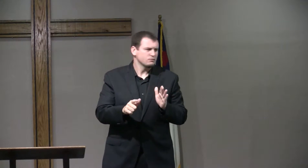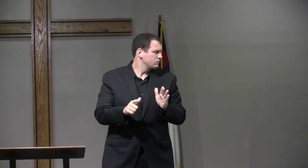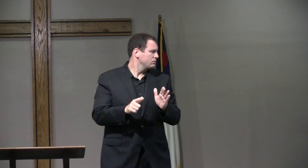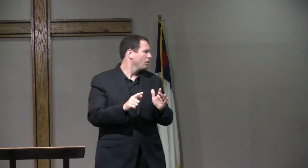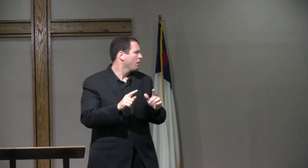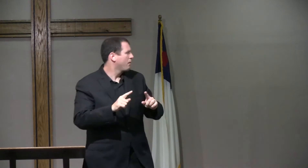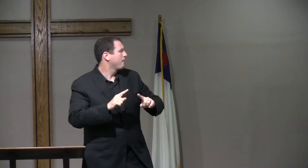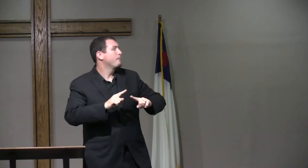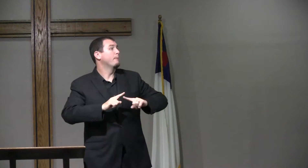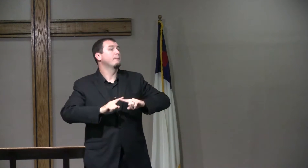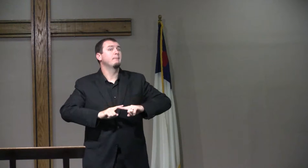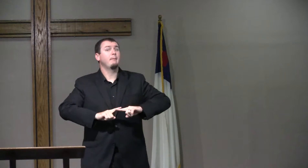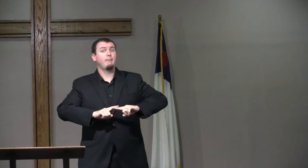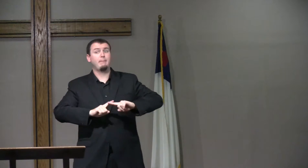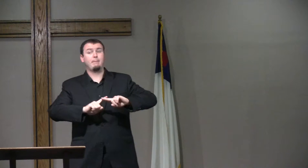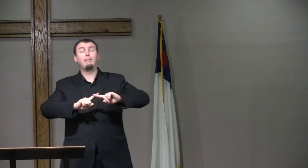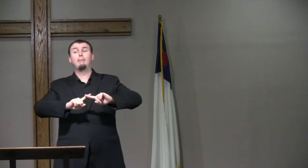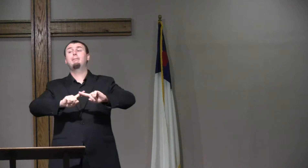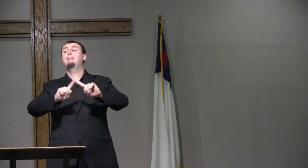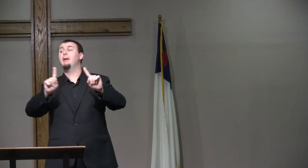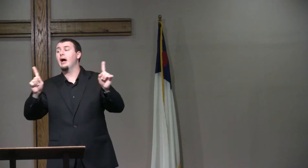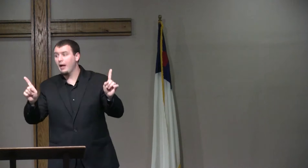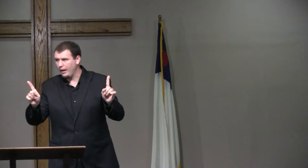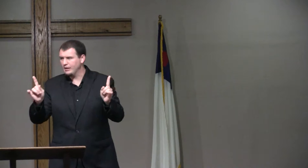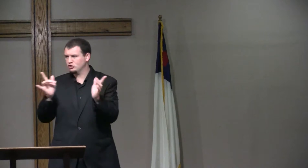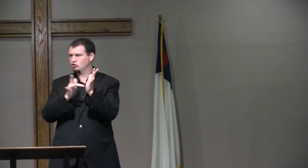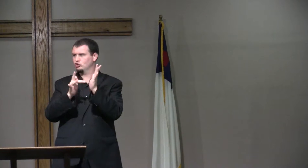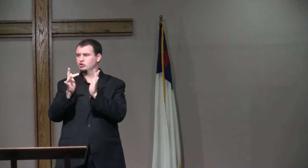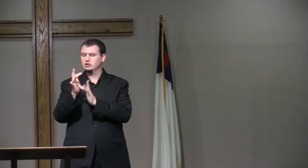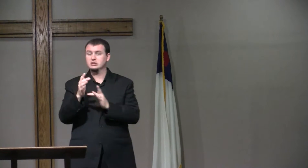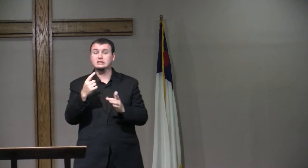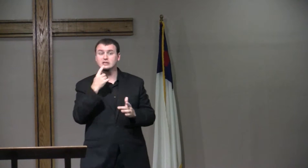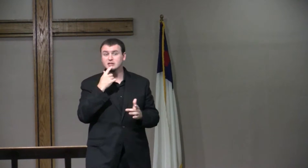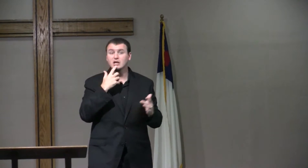Now this Old Testament law, thou shalt not kill,